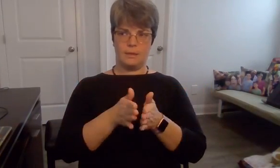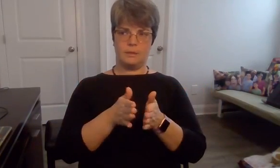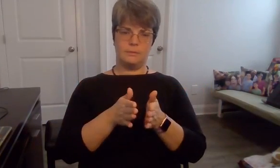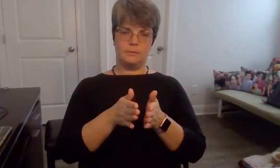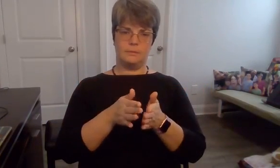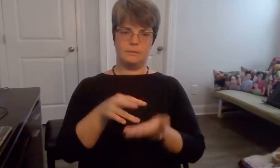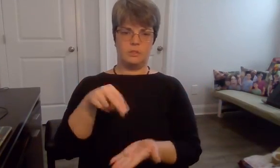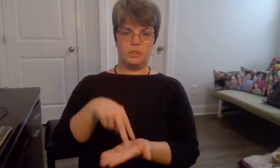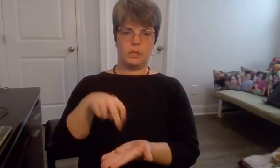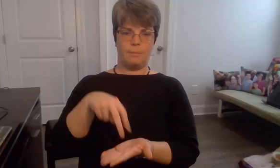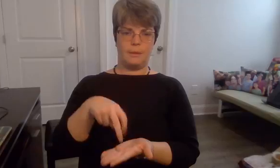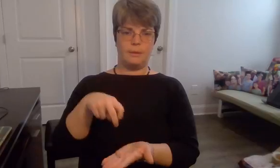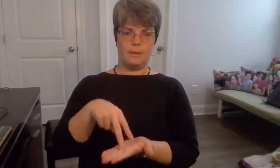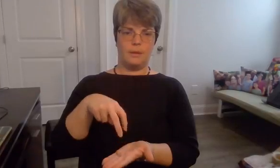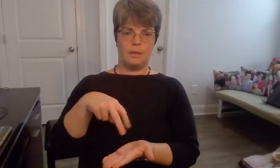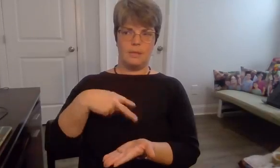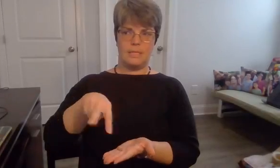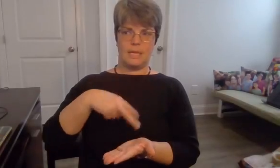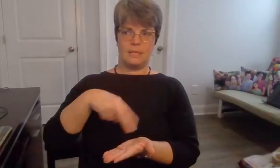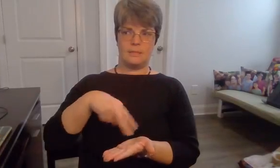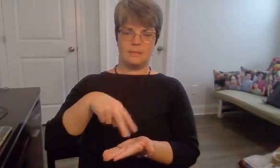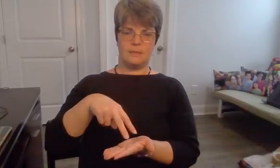little, jump, dance,